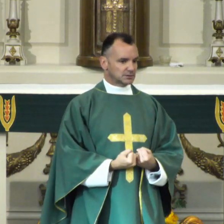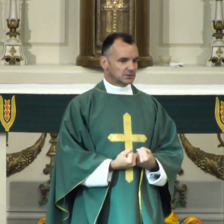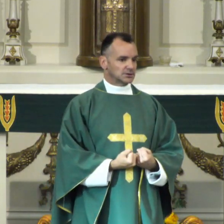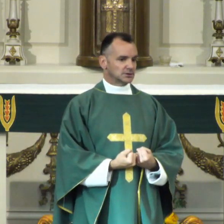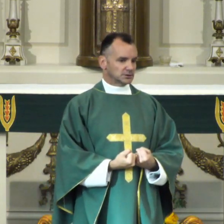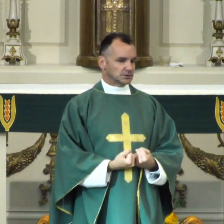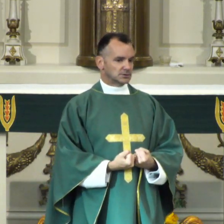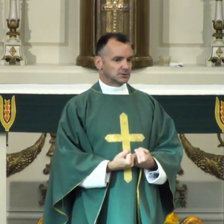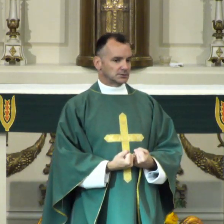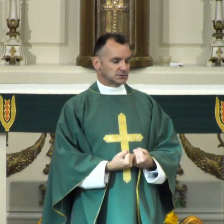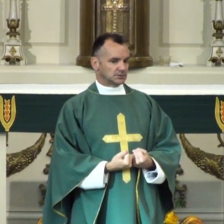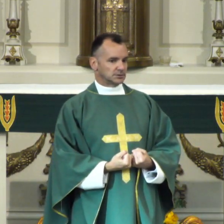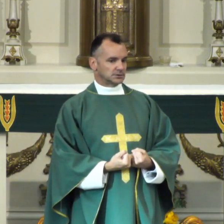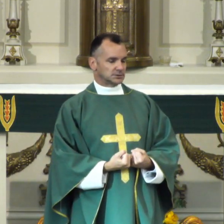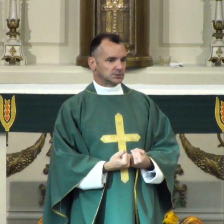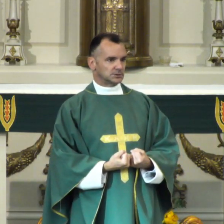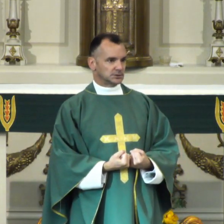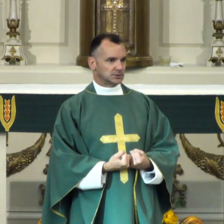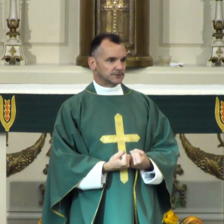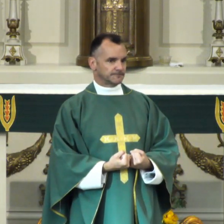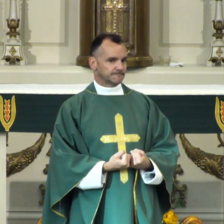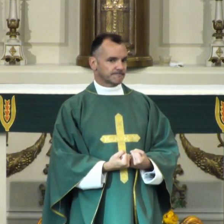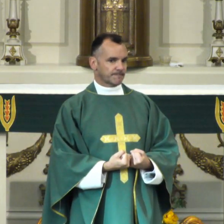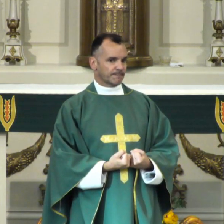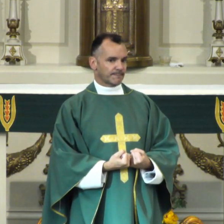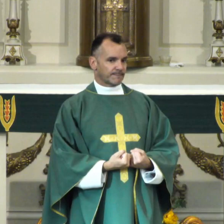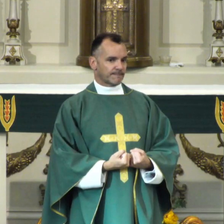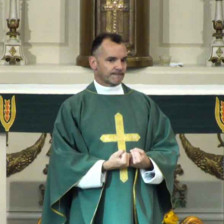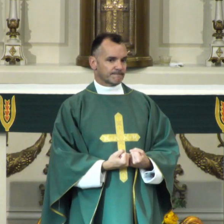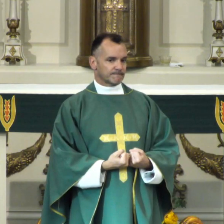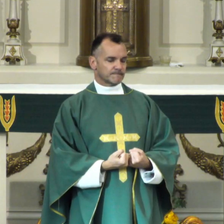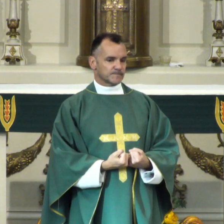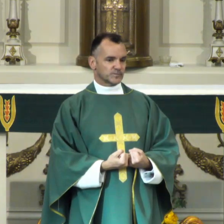tortured, that the faith must stay strong.